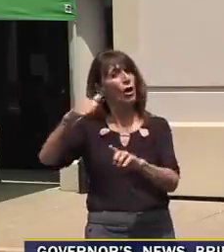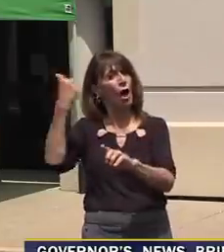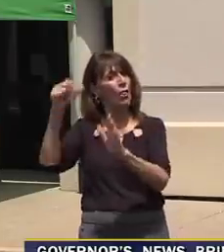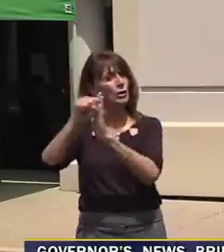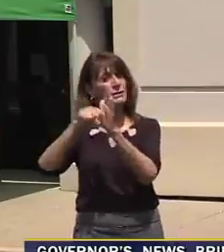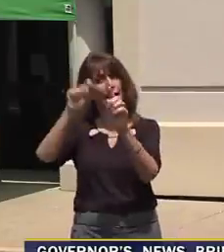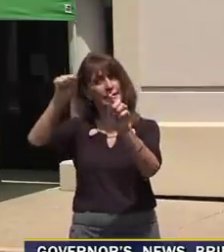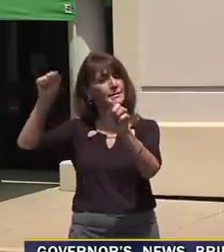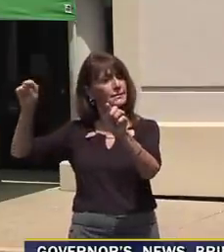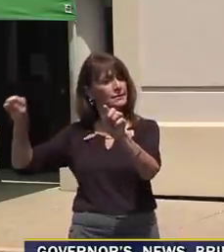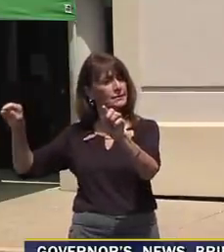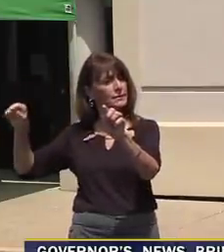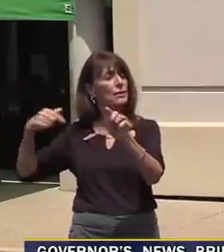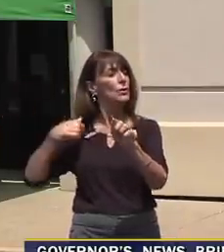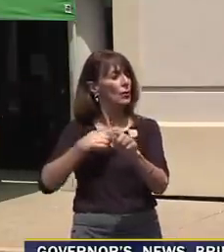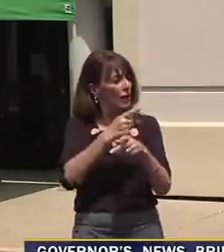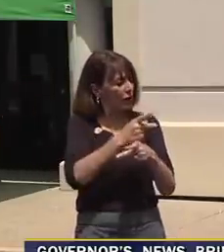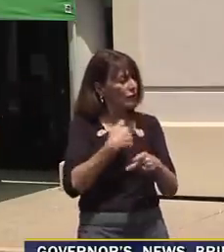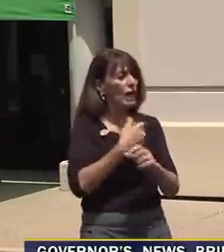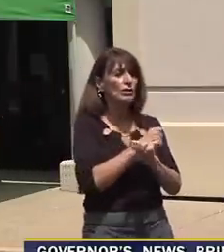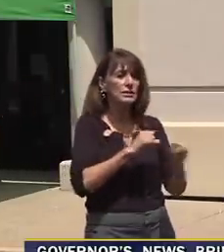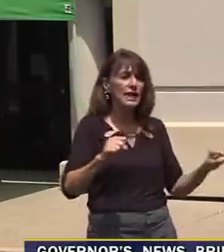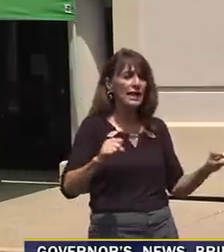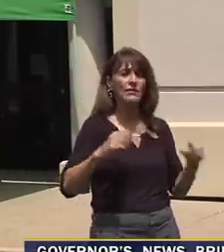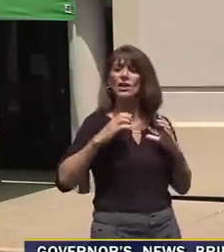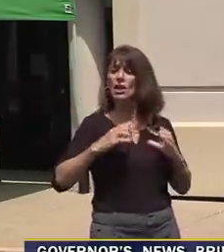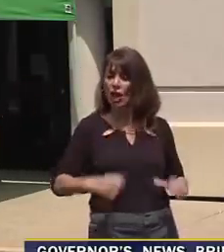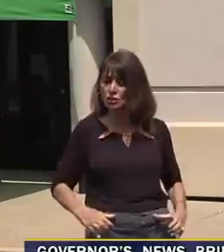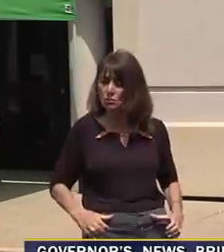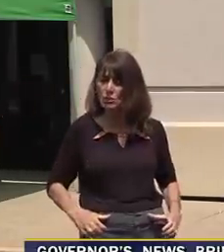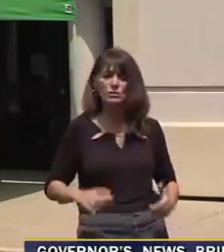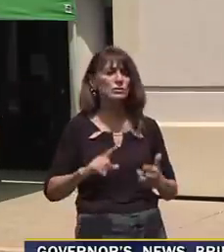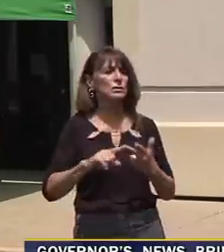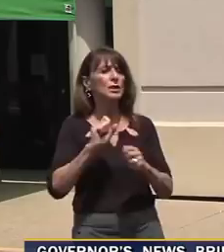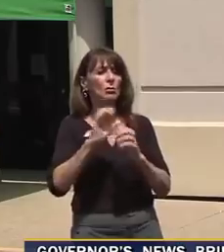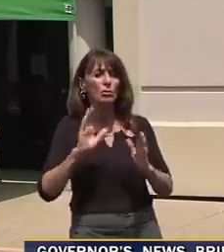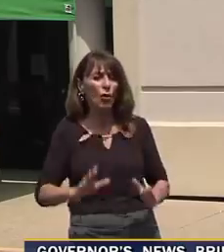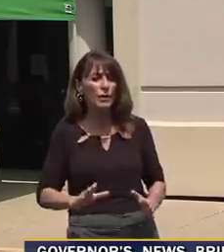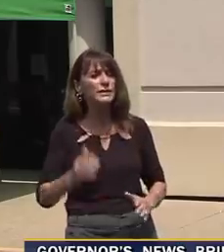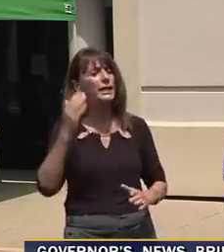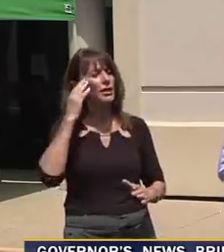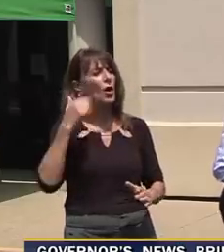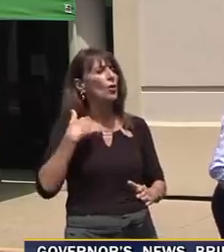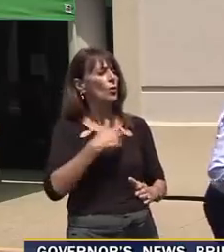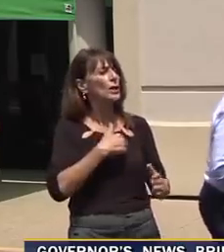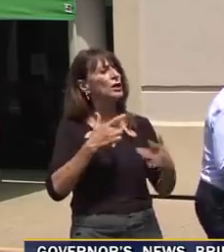doing it safely, and I think customers and employees know we have their health first. Hey, thanks, everybody.